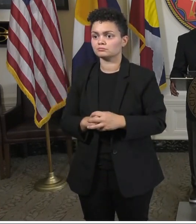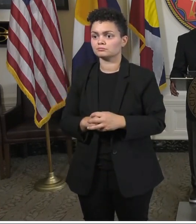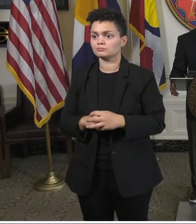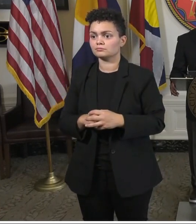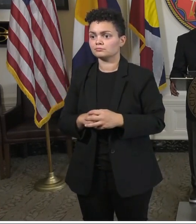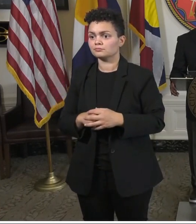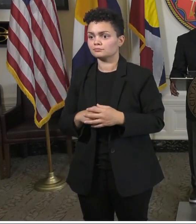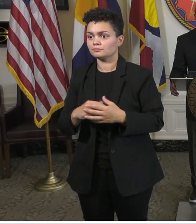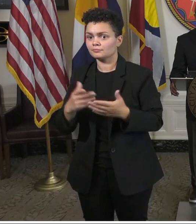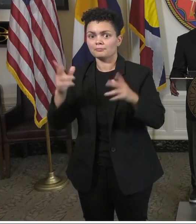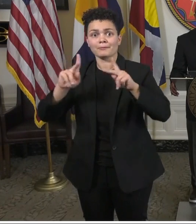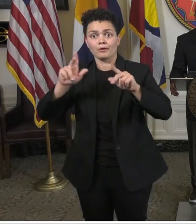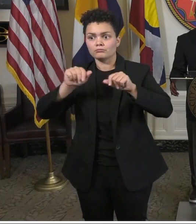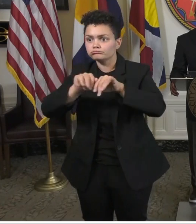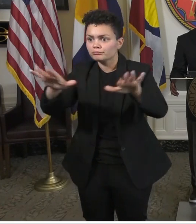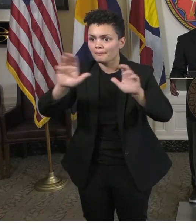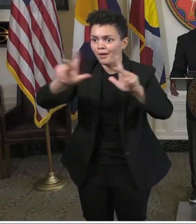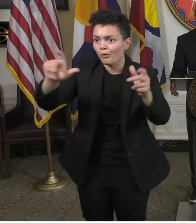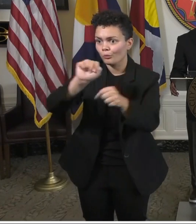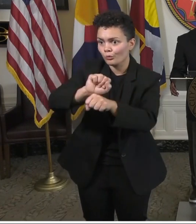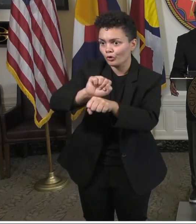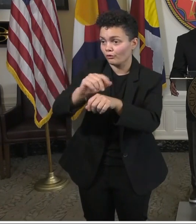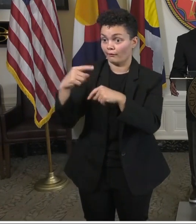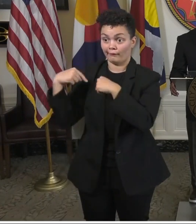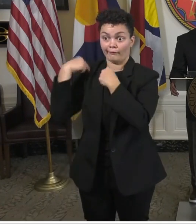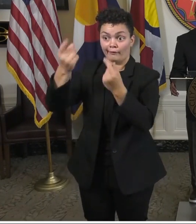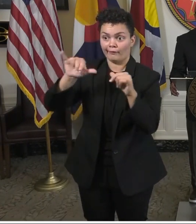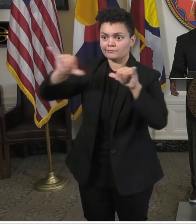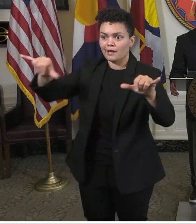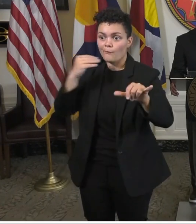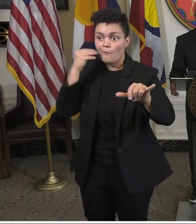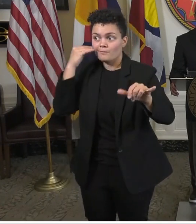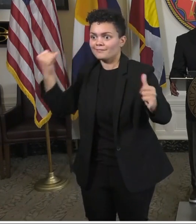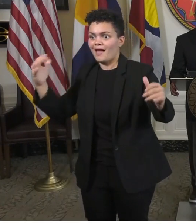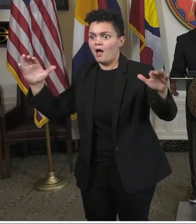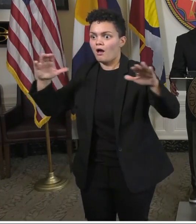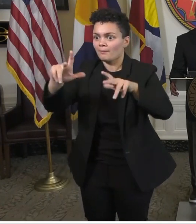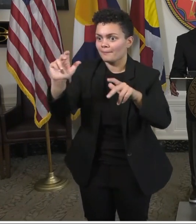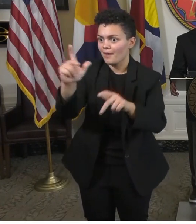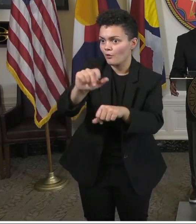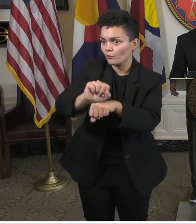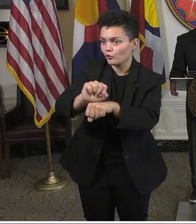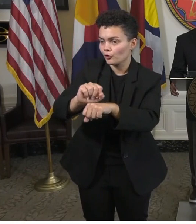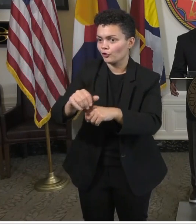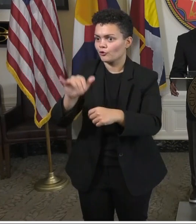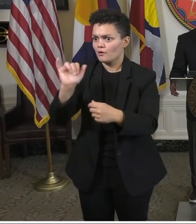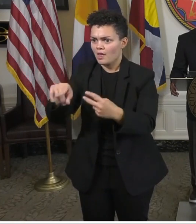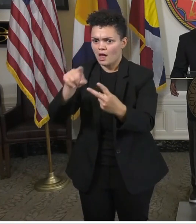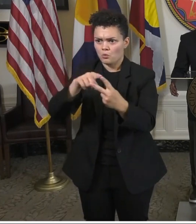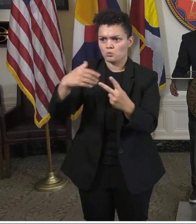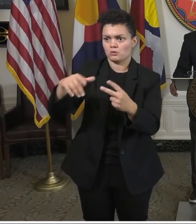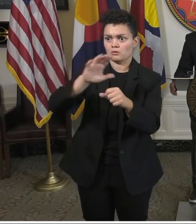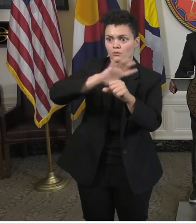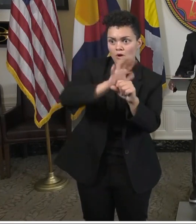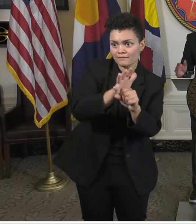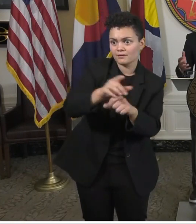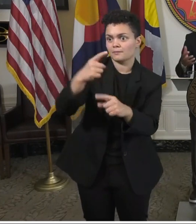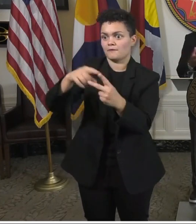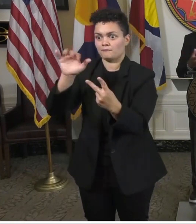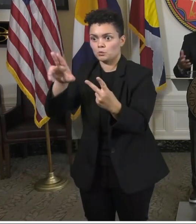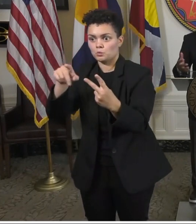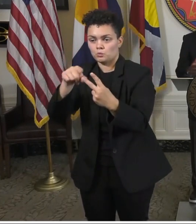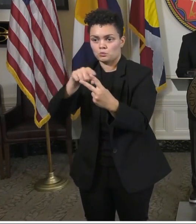the possibility that we will have these two viruses in the space, as well as more movement of our